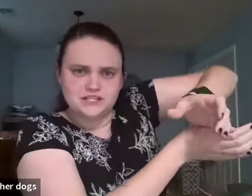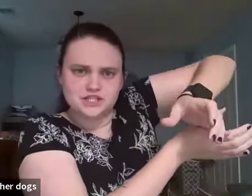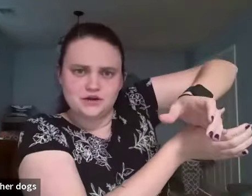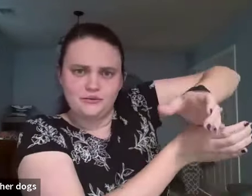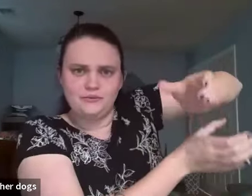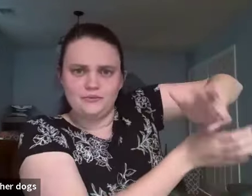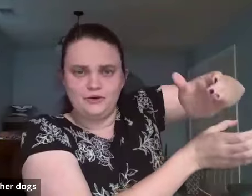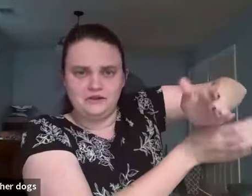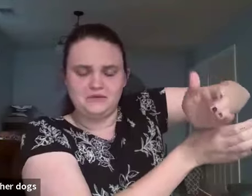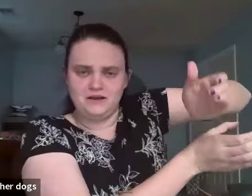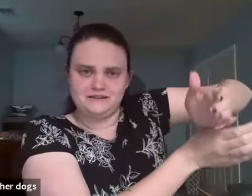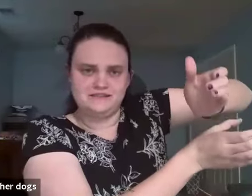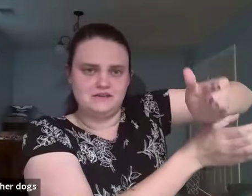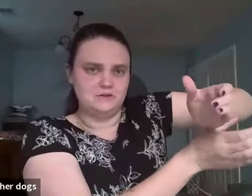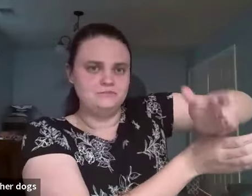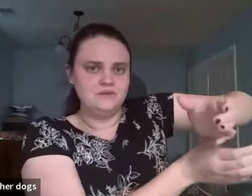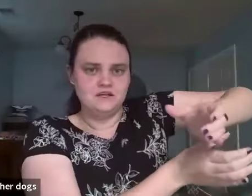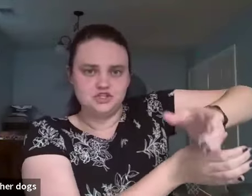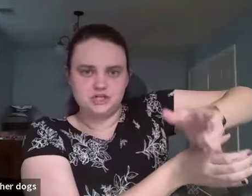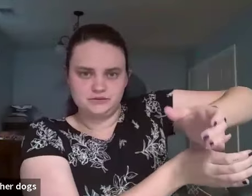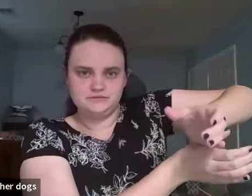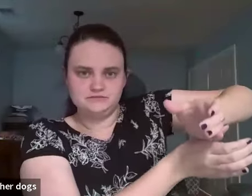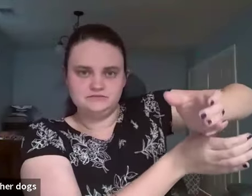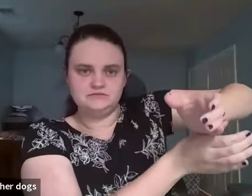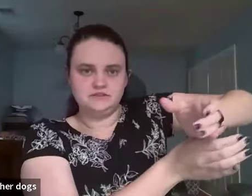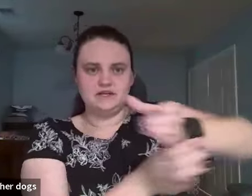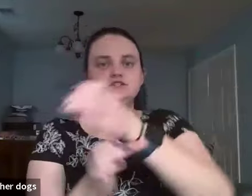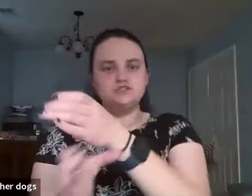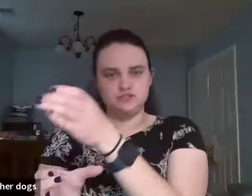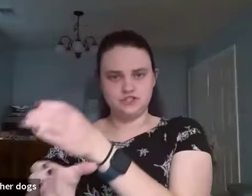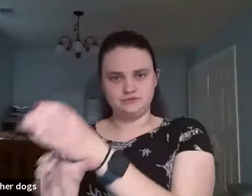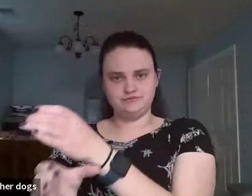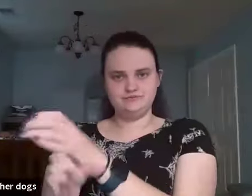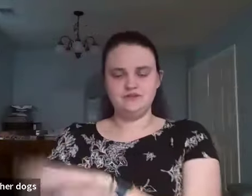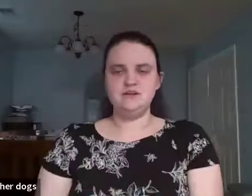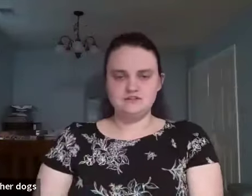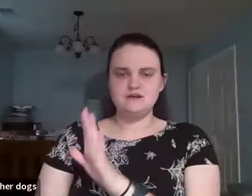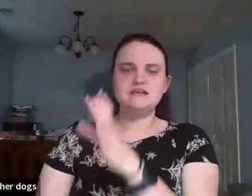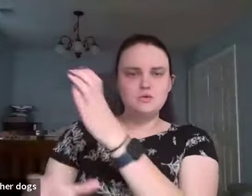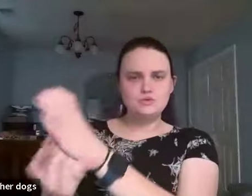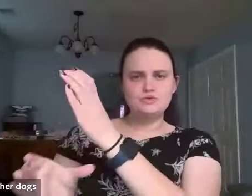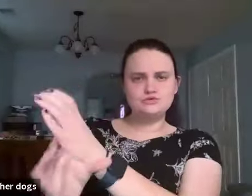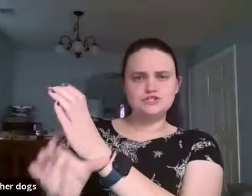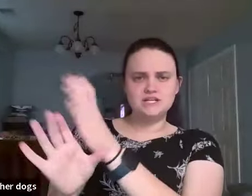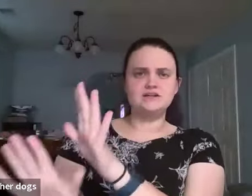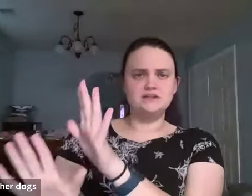to show on camera. I can see that now. Chill. Okay? Chill. So that's like, ooh, chill.